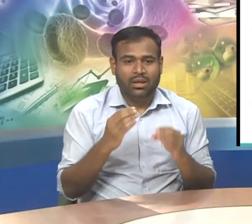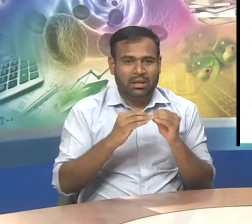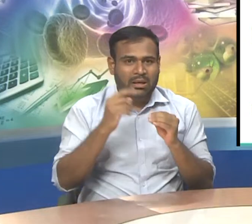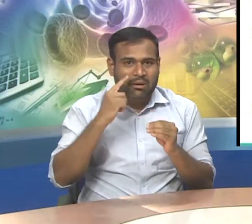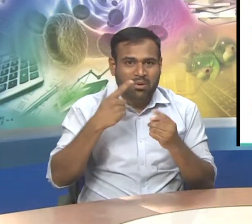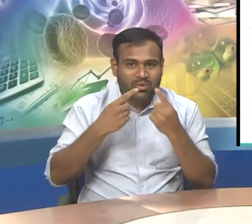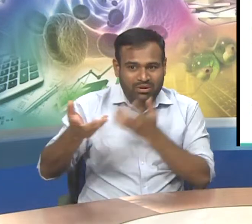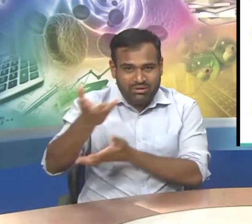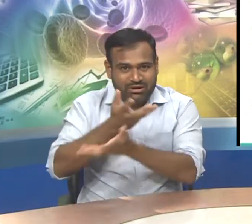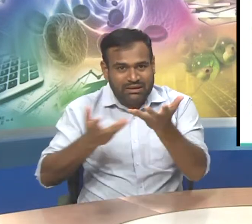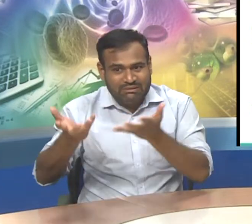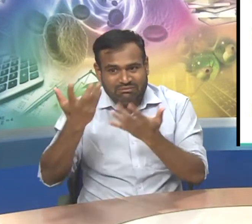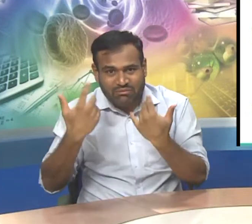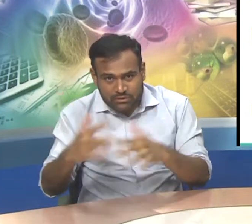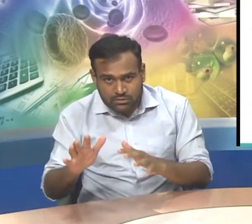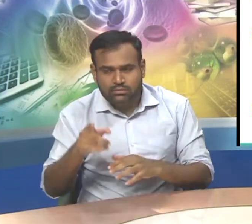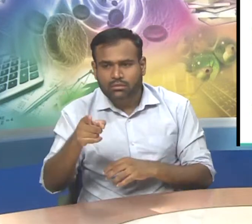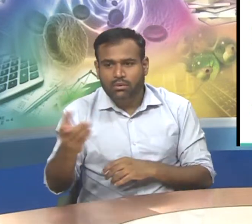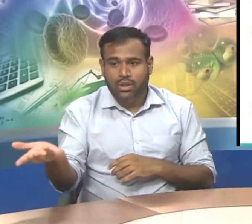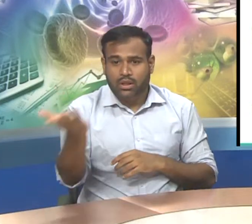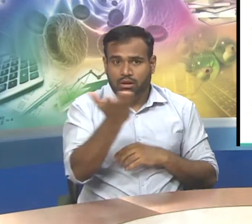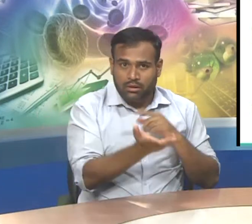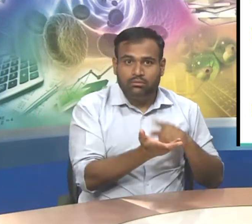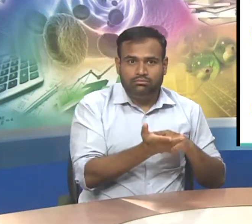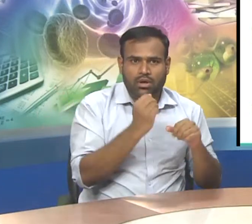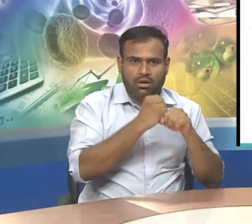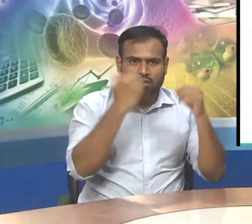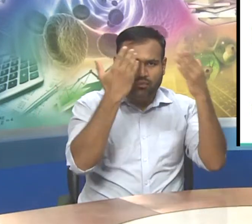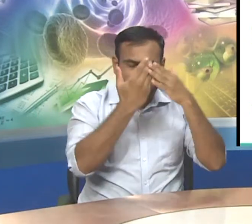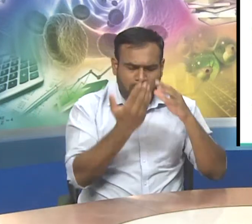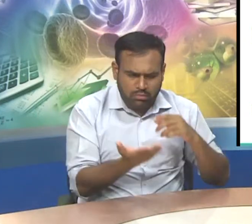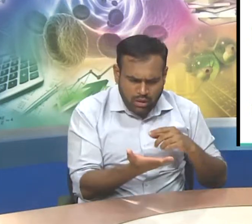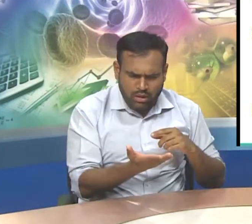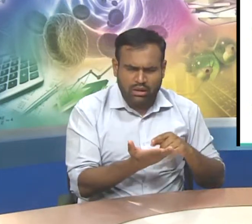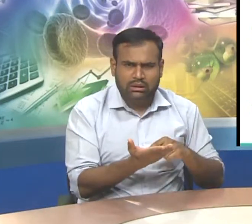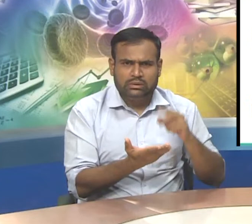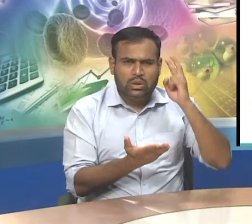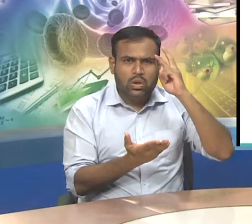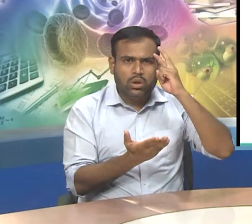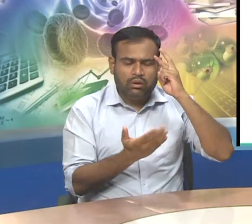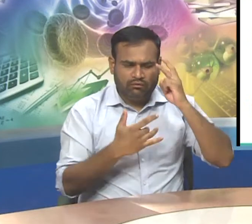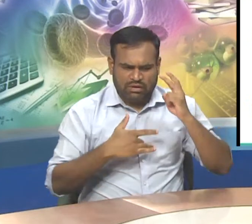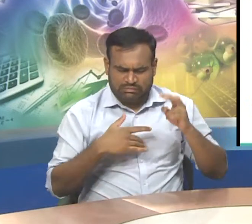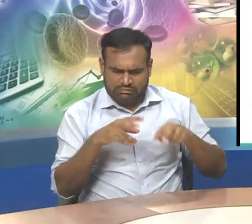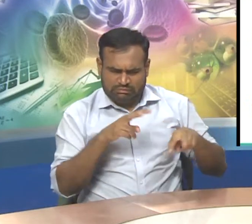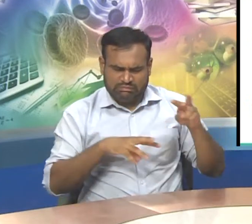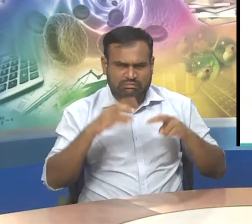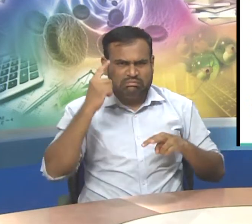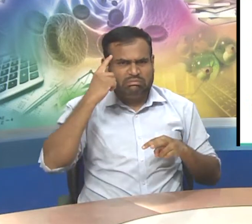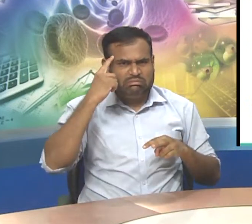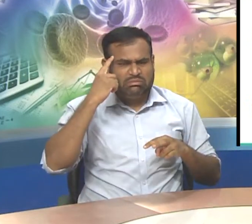And this next point explains that the governor can reserve the bill for the consideration of the